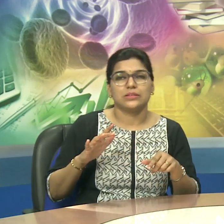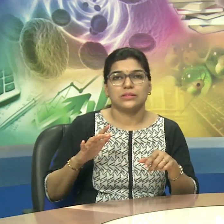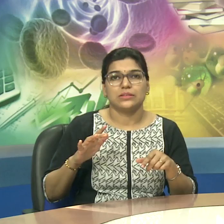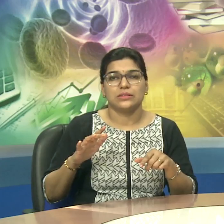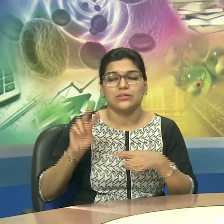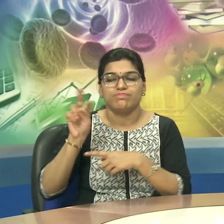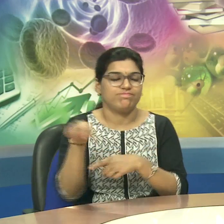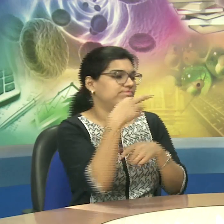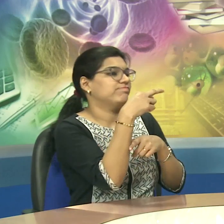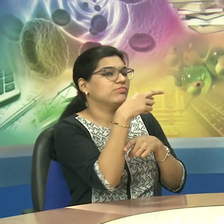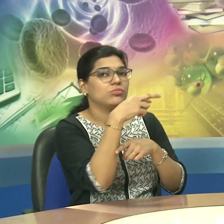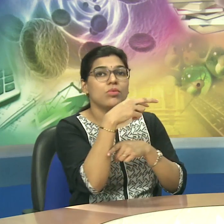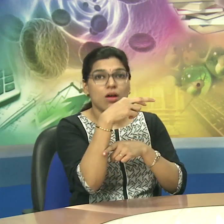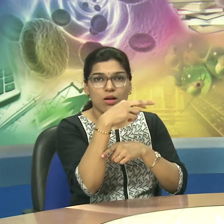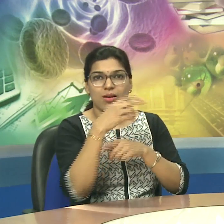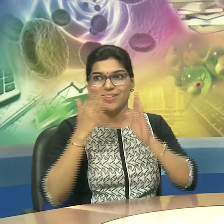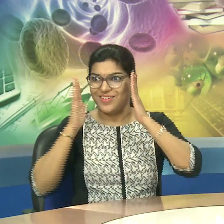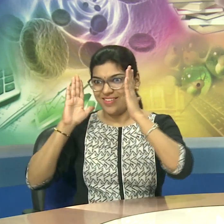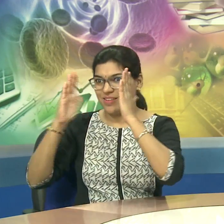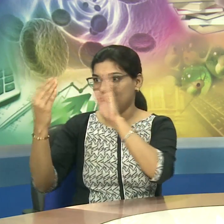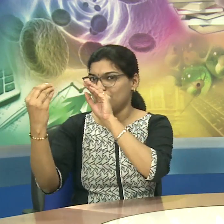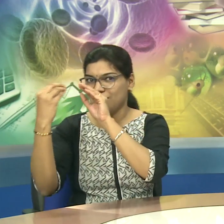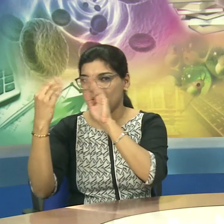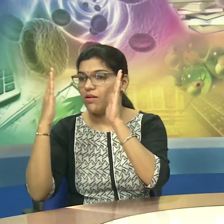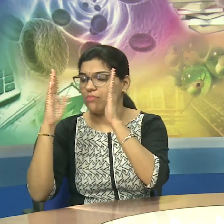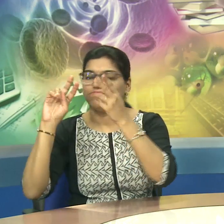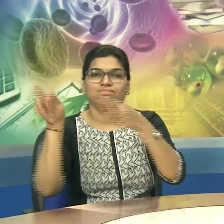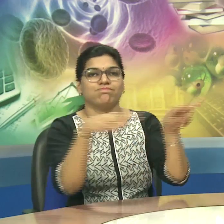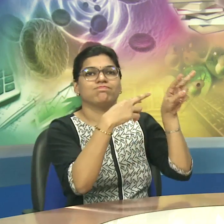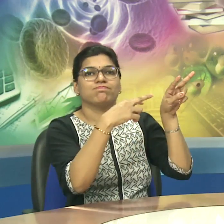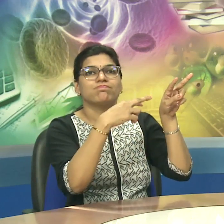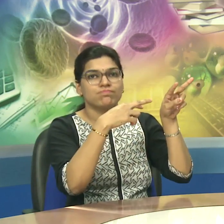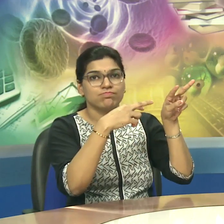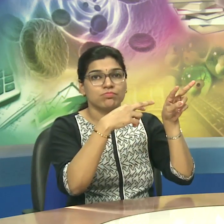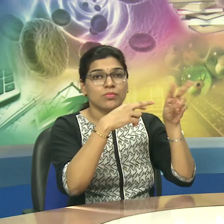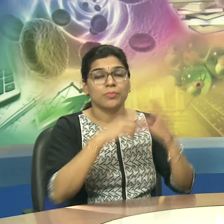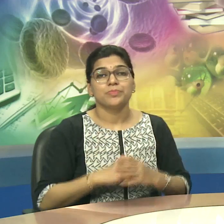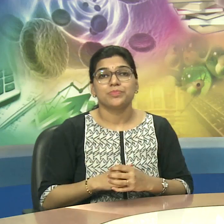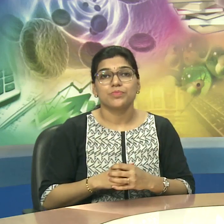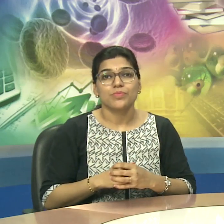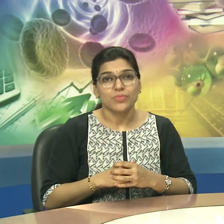the parrot used to just back away from the Aunt Ruby.